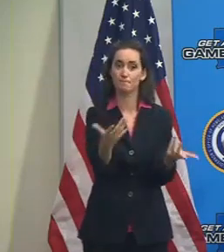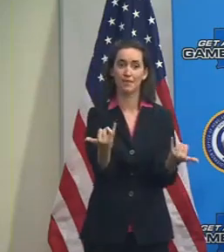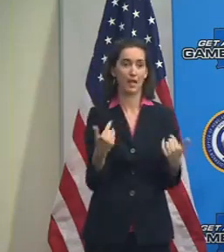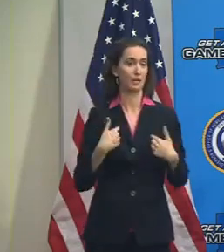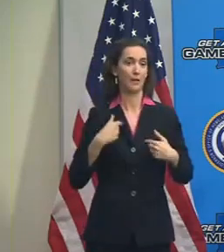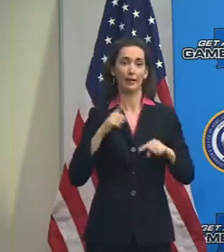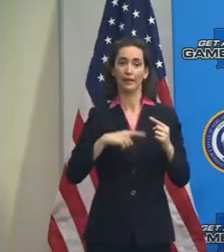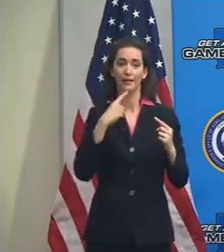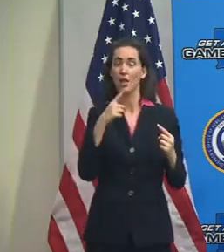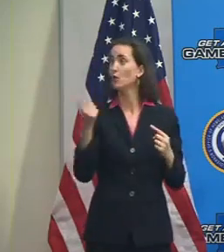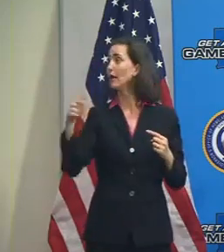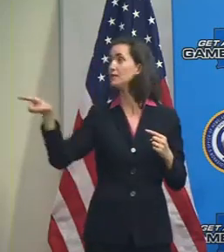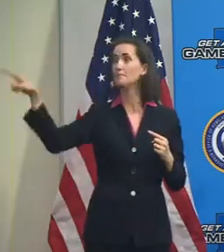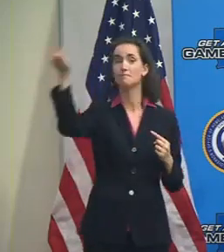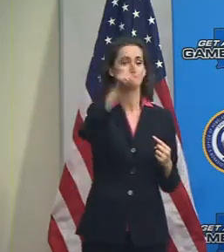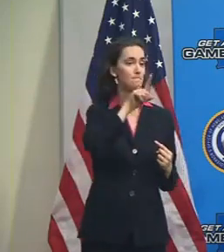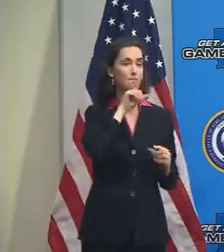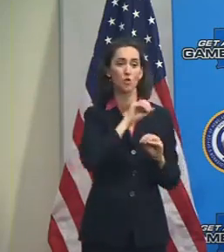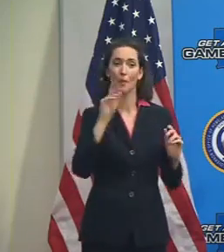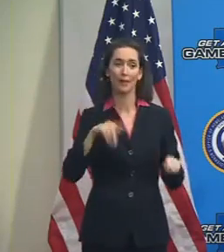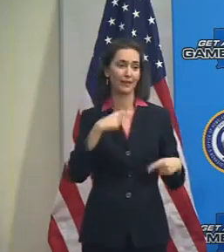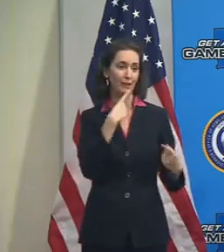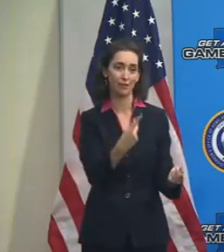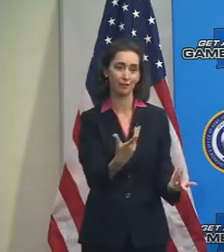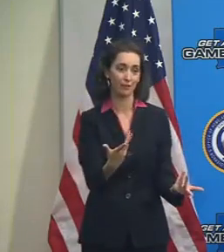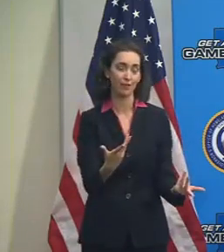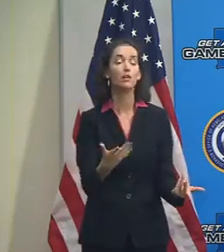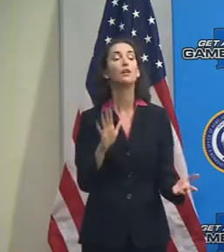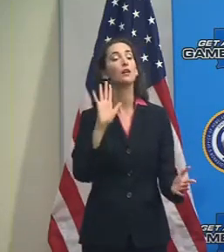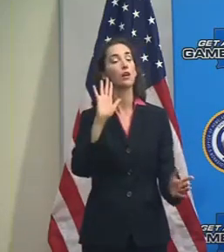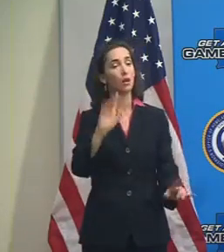tell you. No one can tell you. But what I can give you